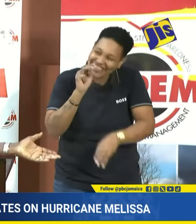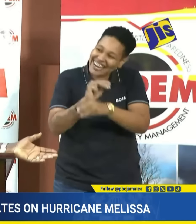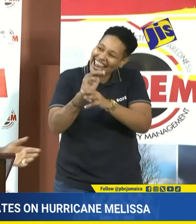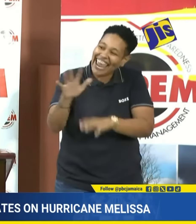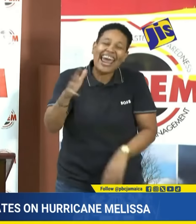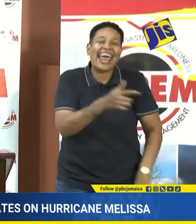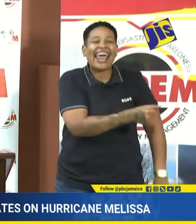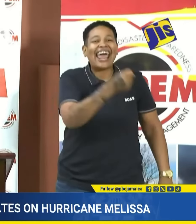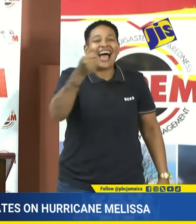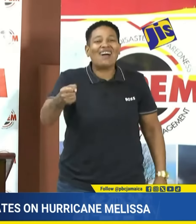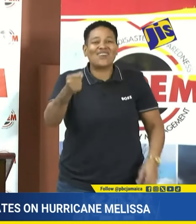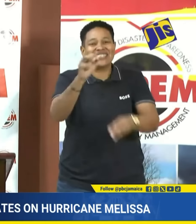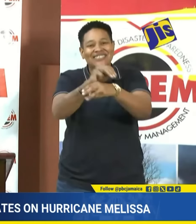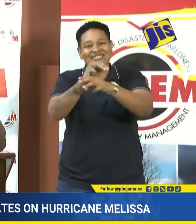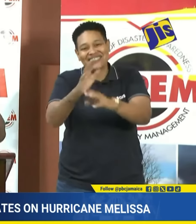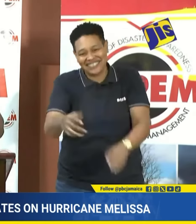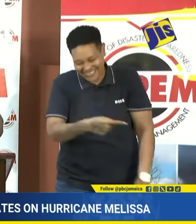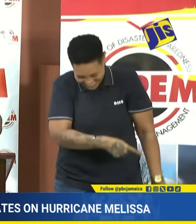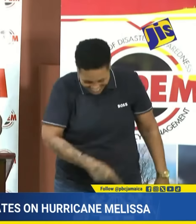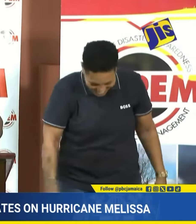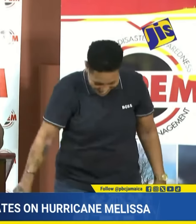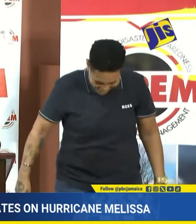appointed minister,